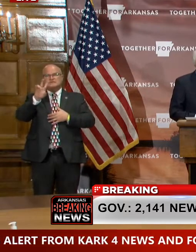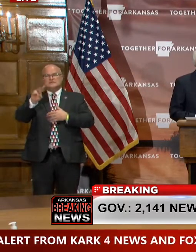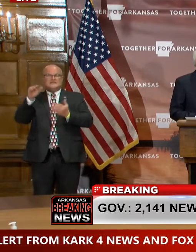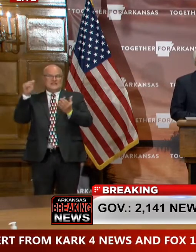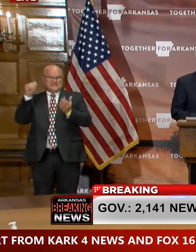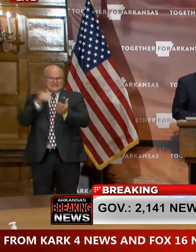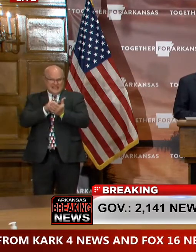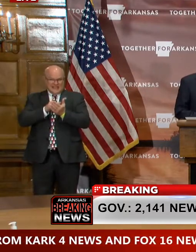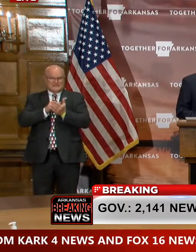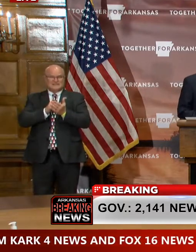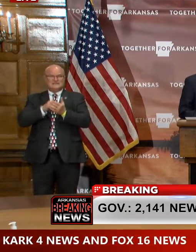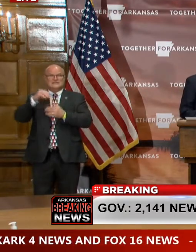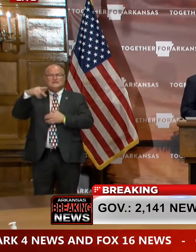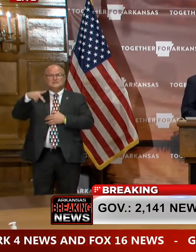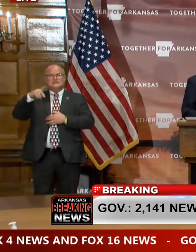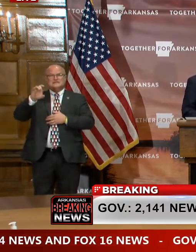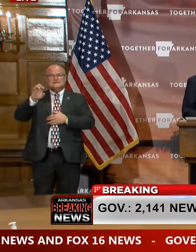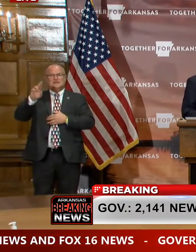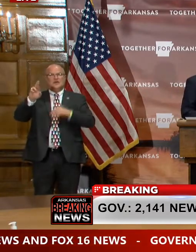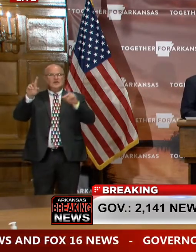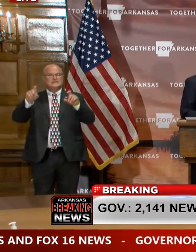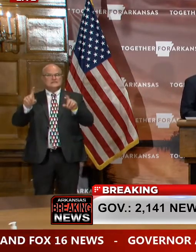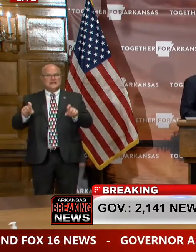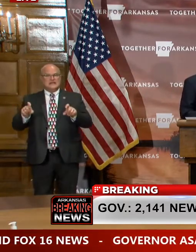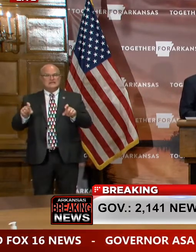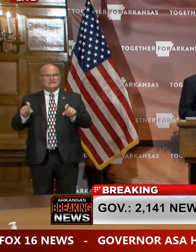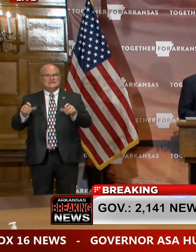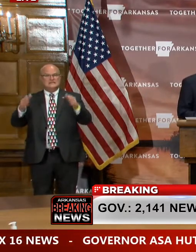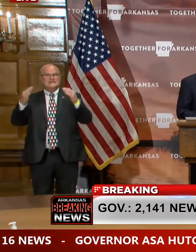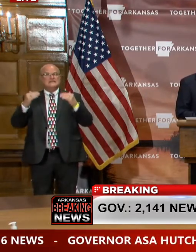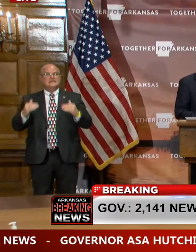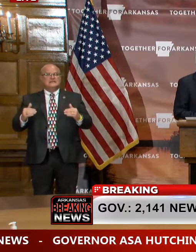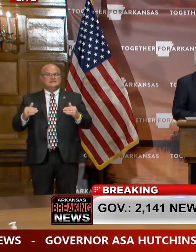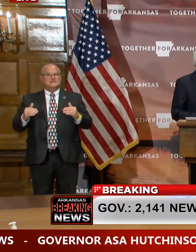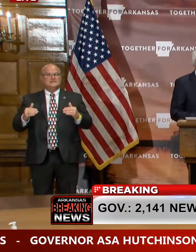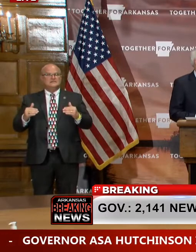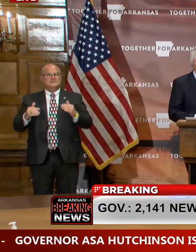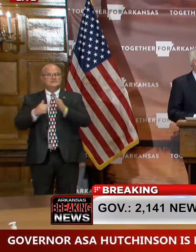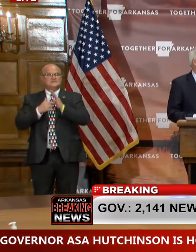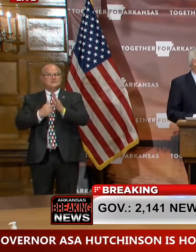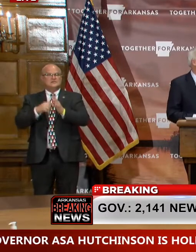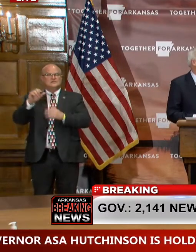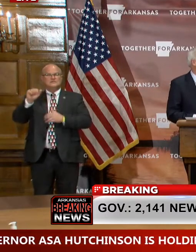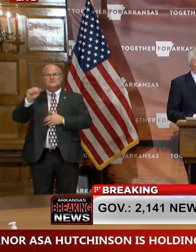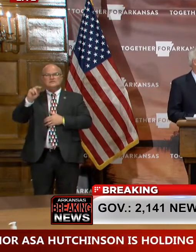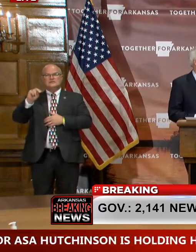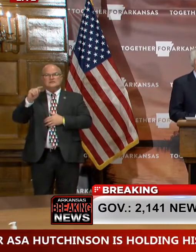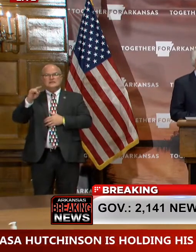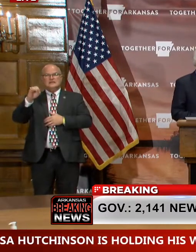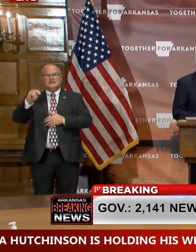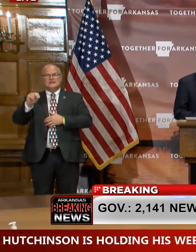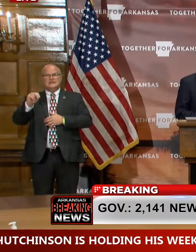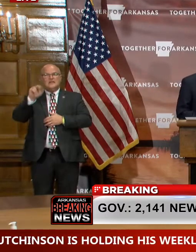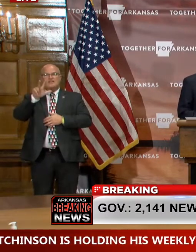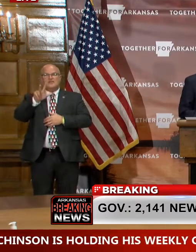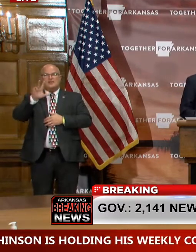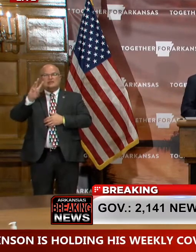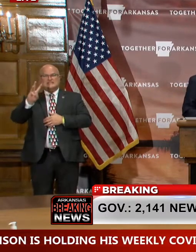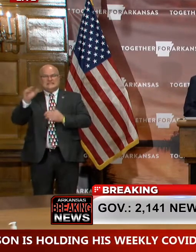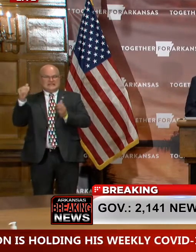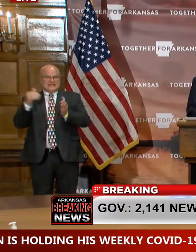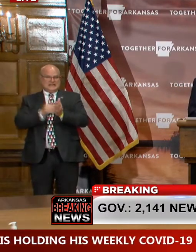177,000 PCR tests. And the next one shows the antigen test at